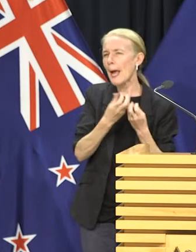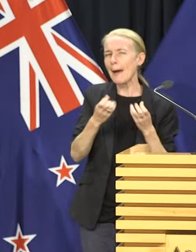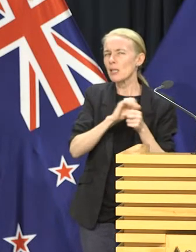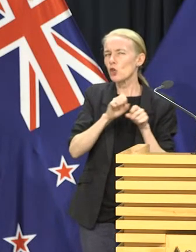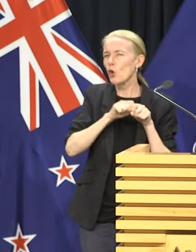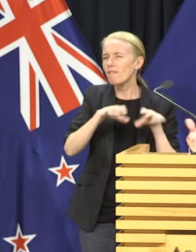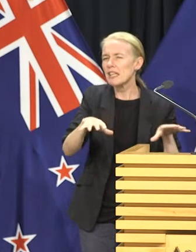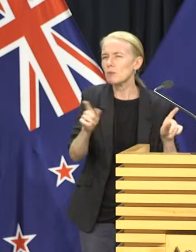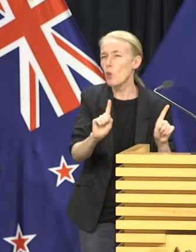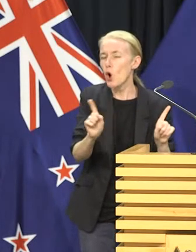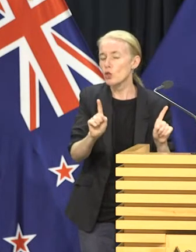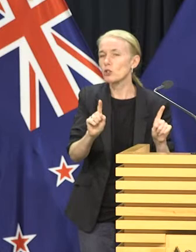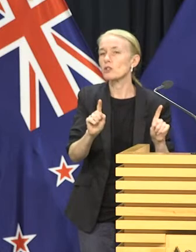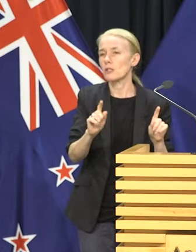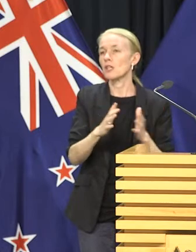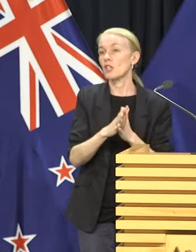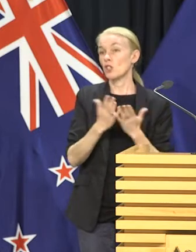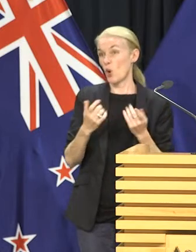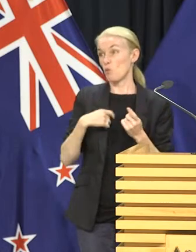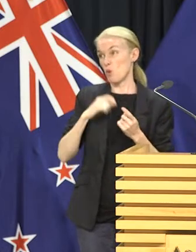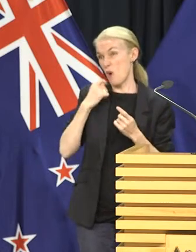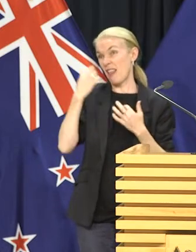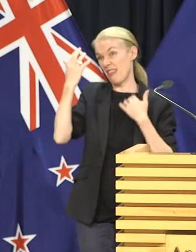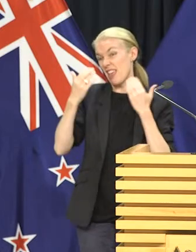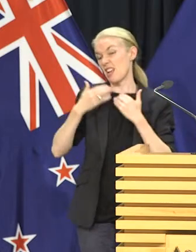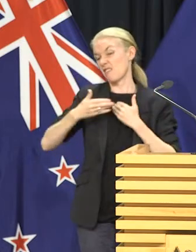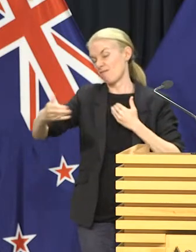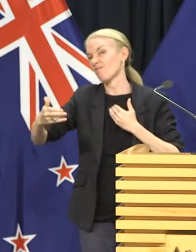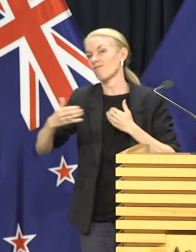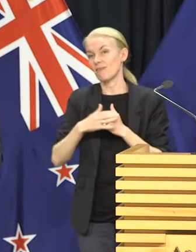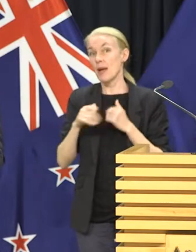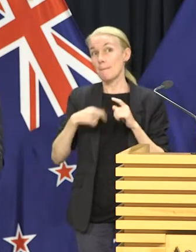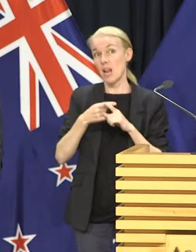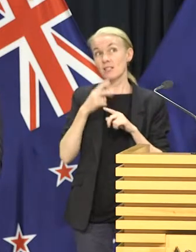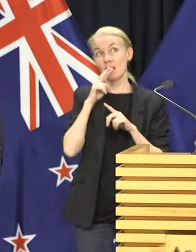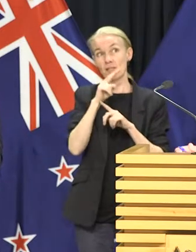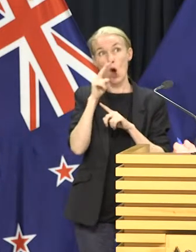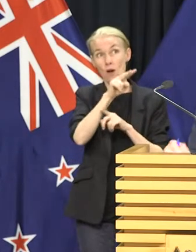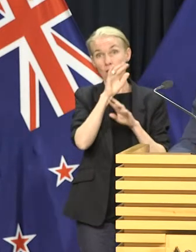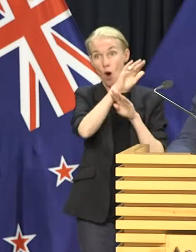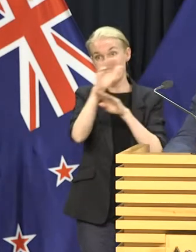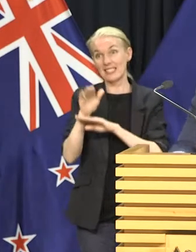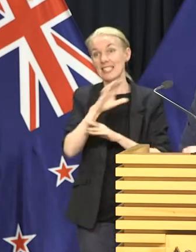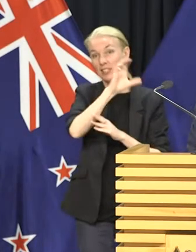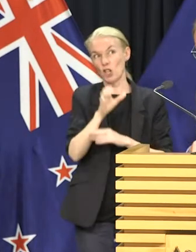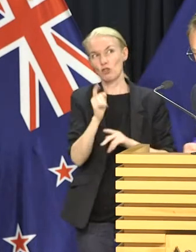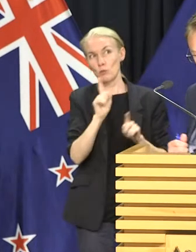considered, and obviously we'll be looking to see what other countries are doing as well in that regard. Thank you very much.